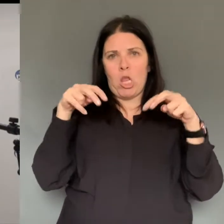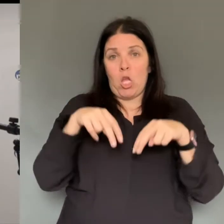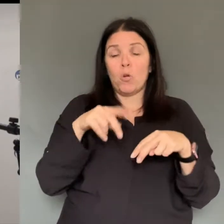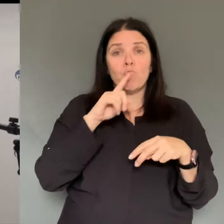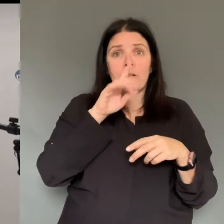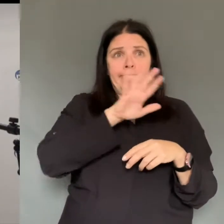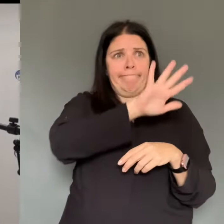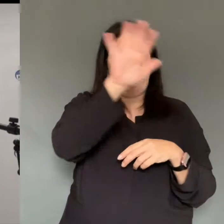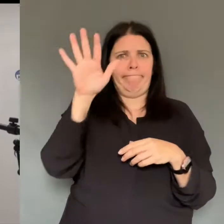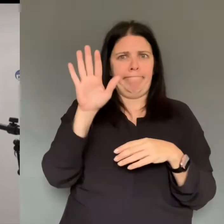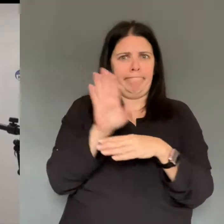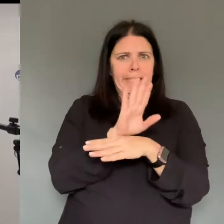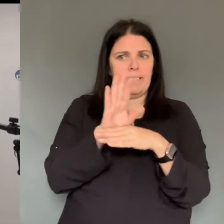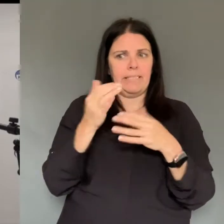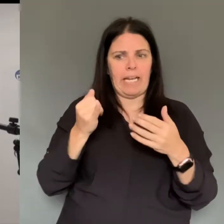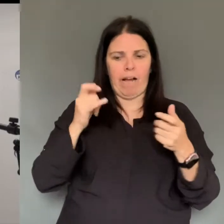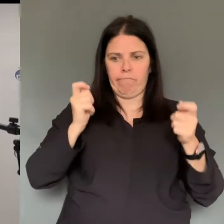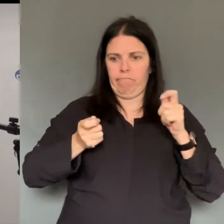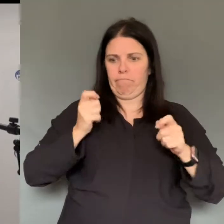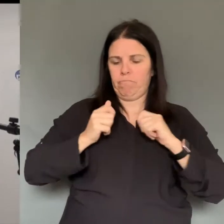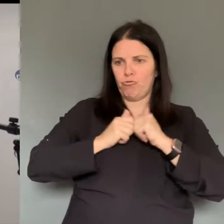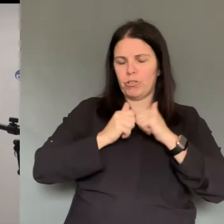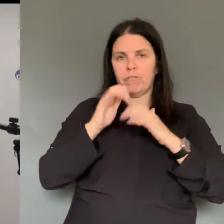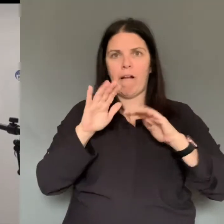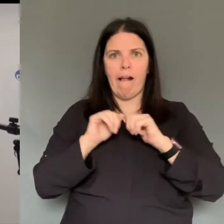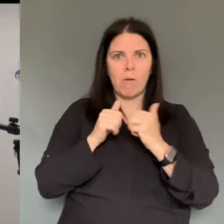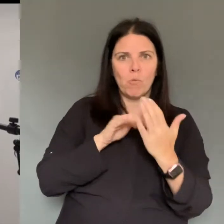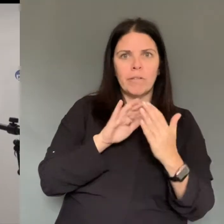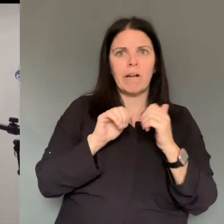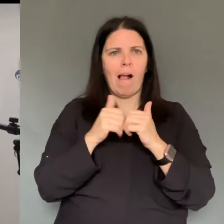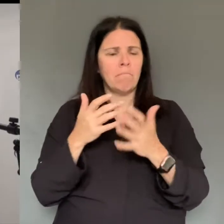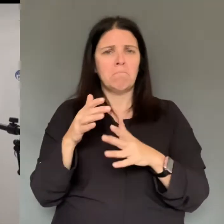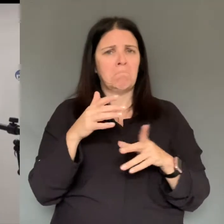also not compromising on the community safety.